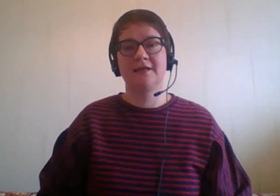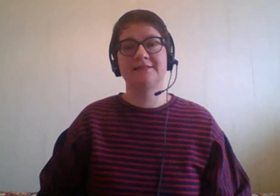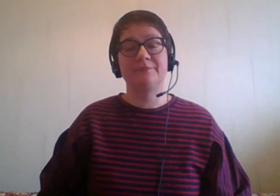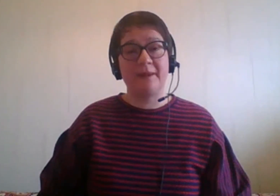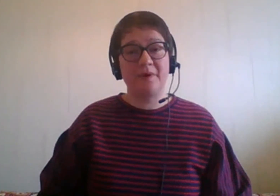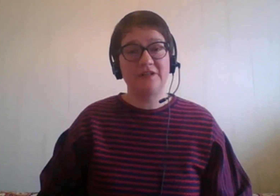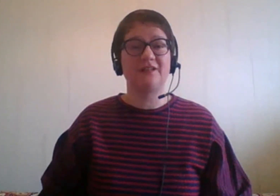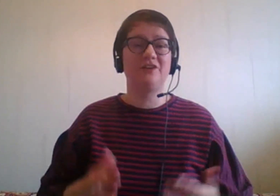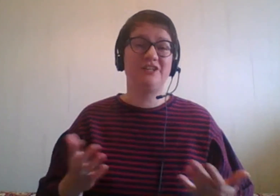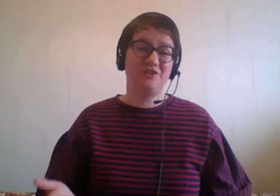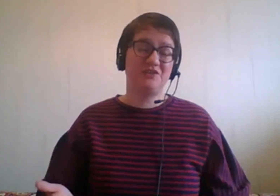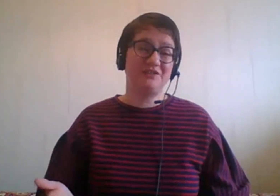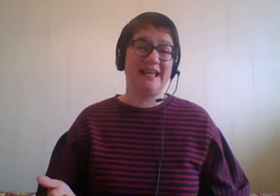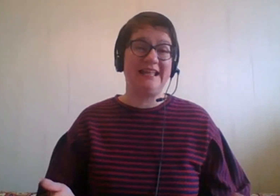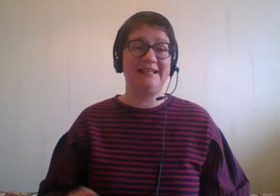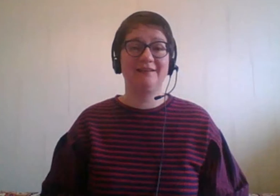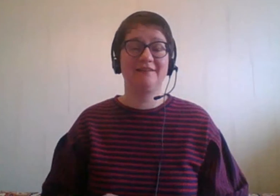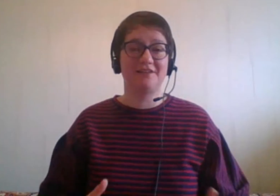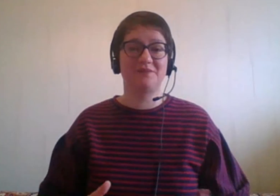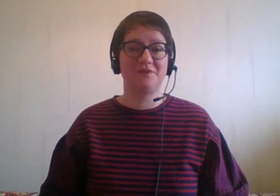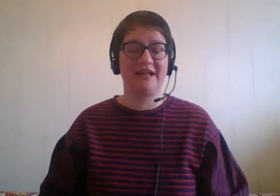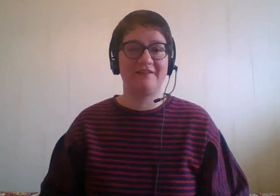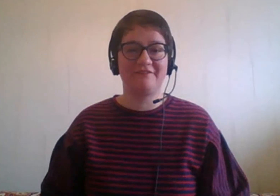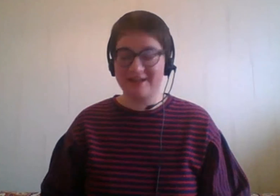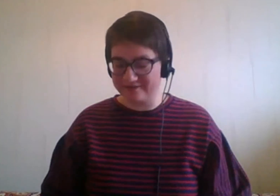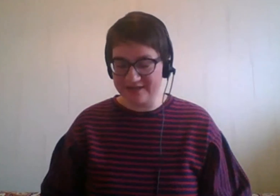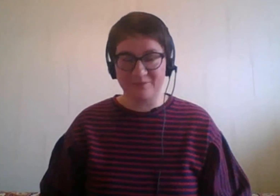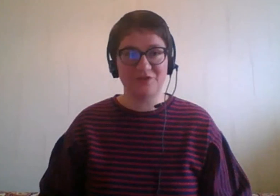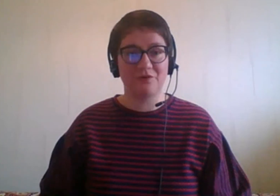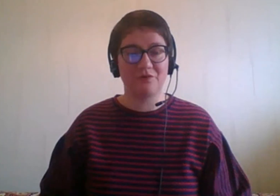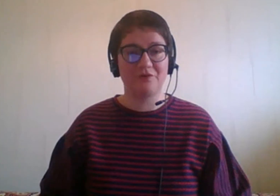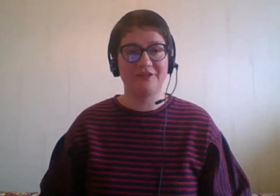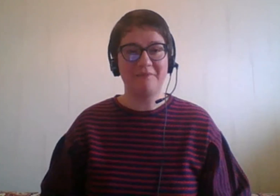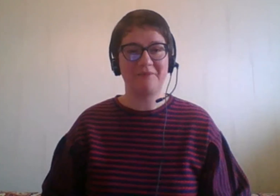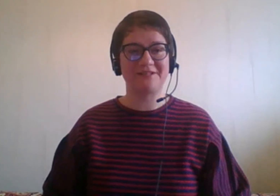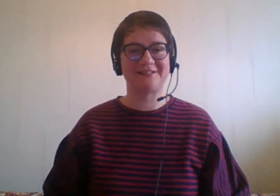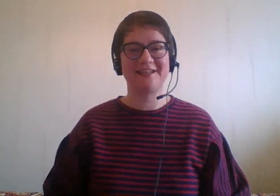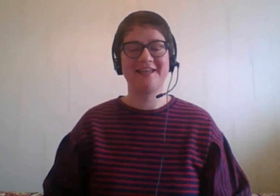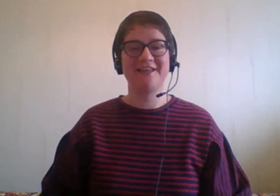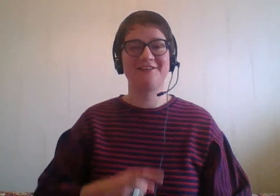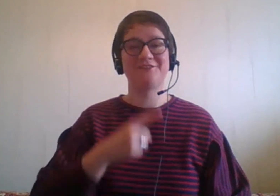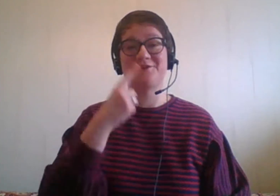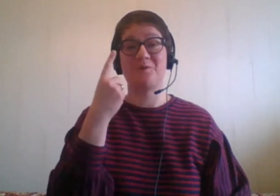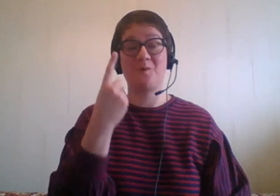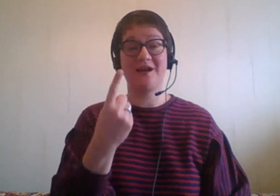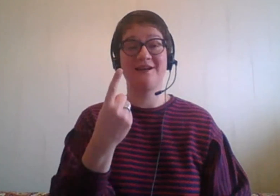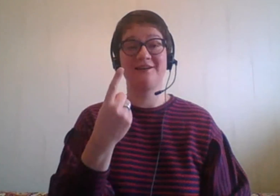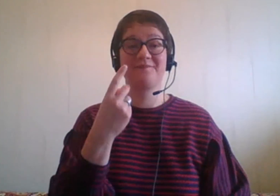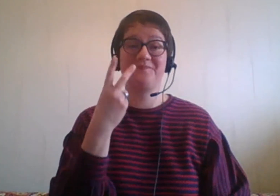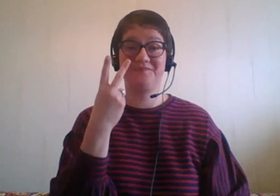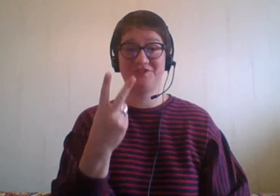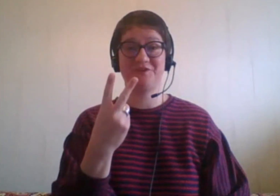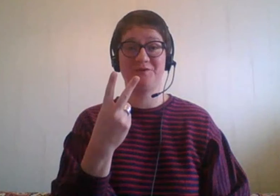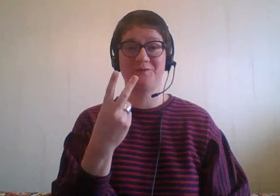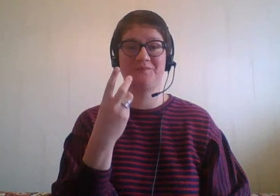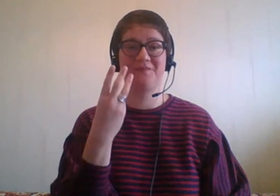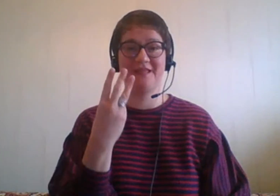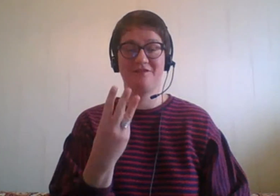Some numbers I'll only do to 10 because we don't have enough time to go through all the numbers. So 1, 2,